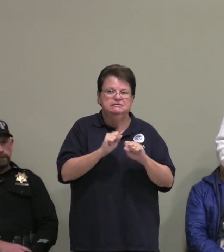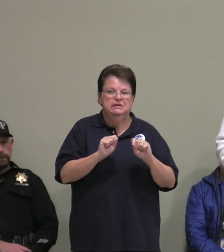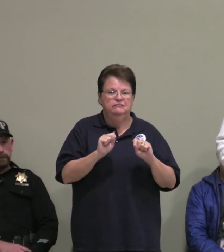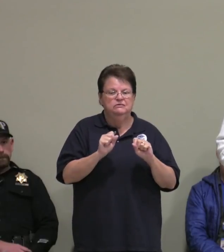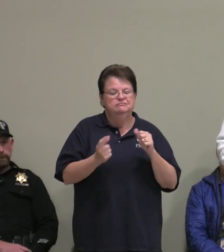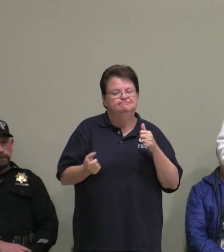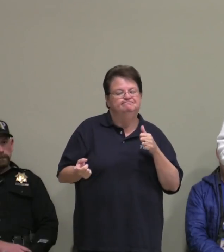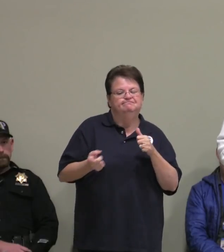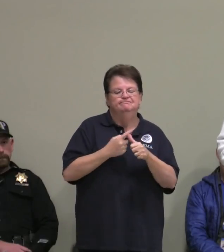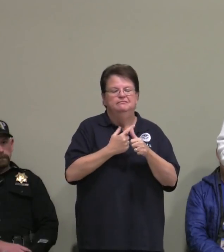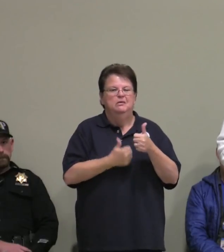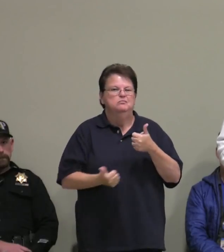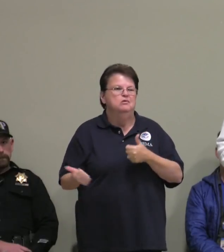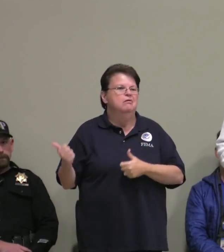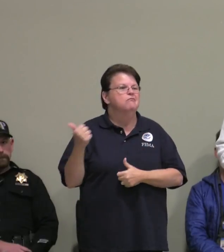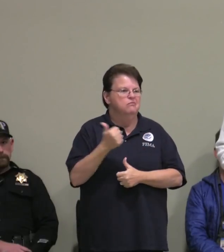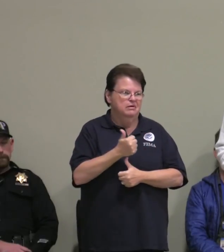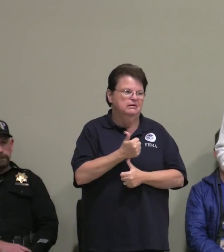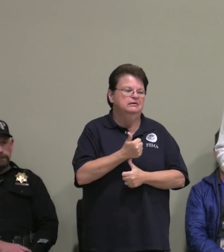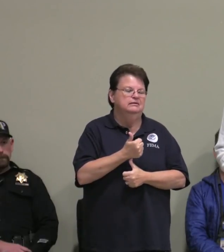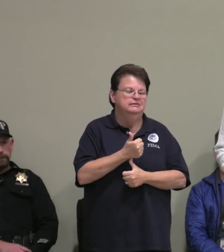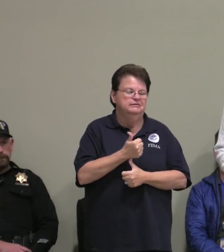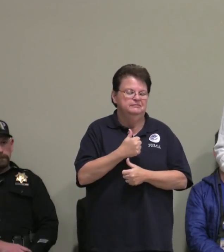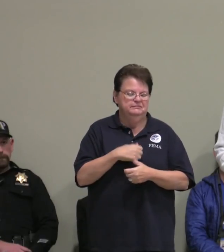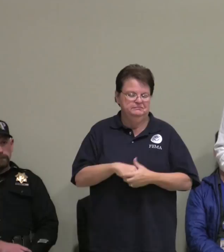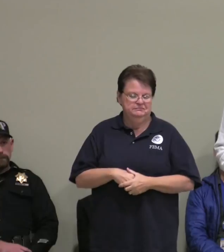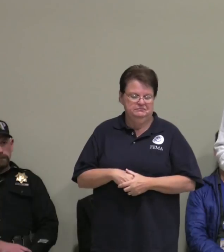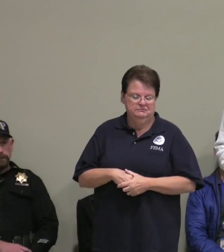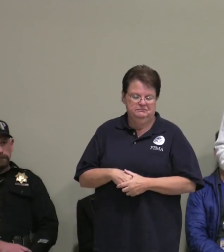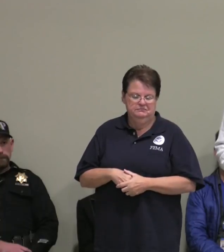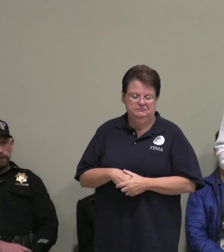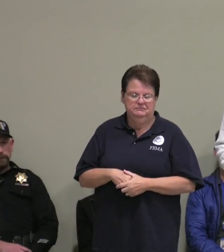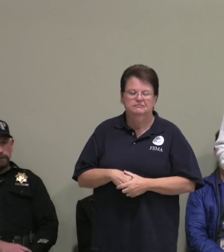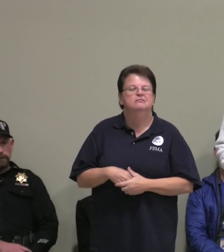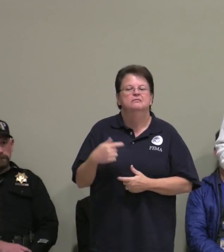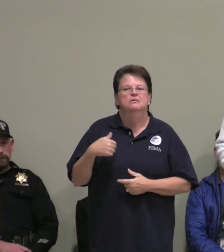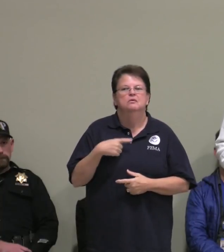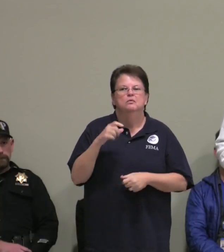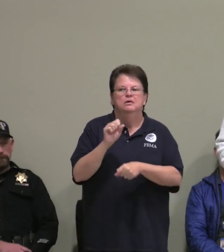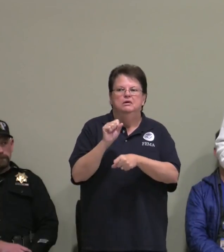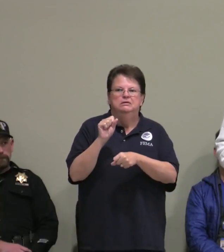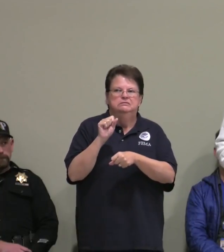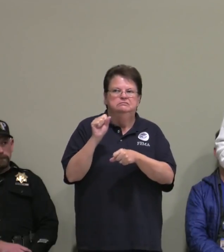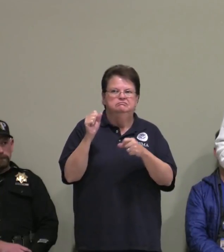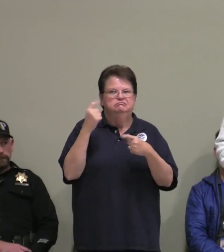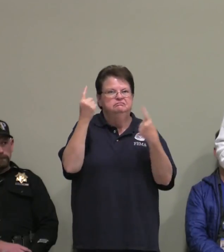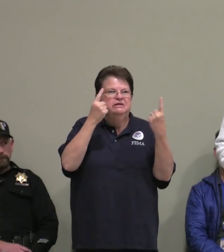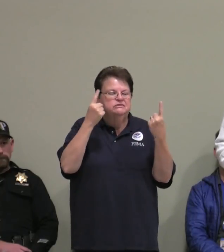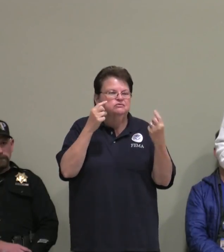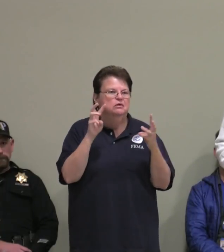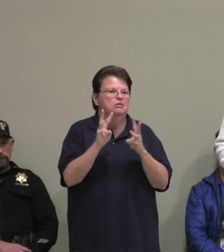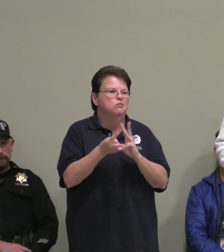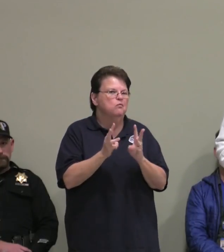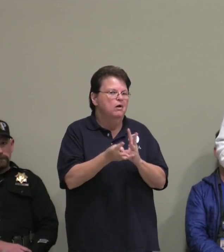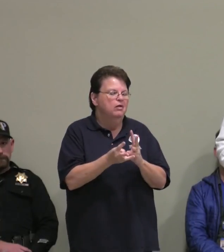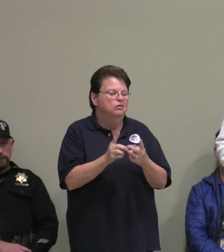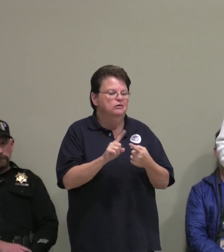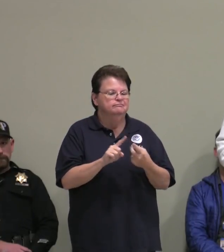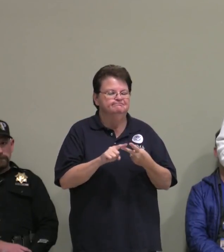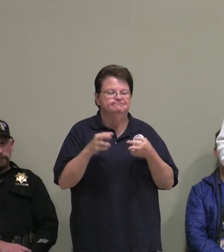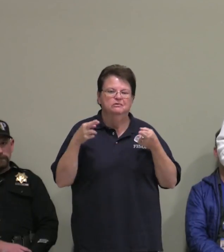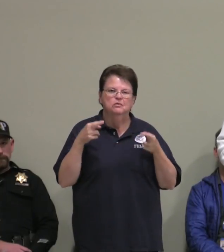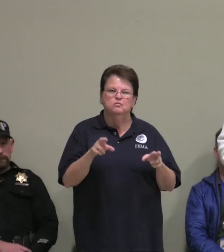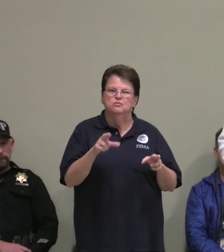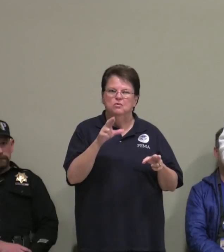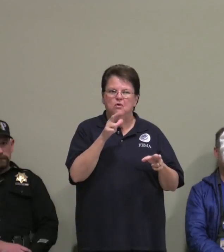number one concern. When we're dealing with the harsh weather, with the uneven roads,